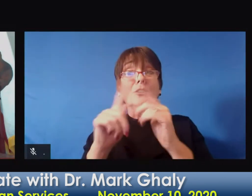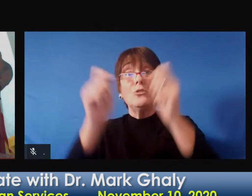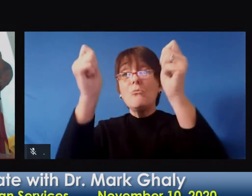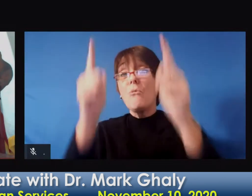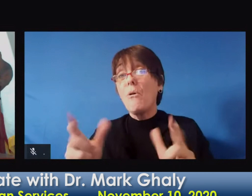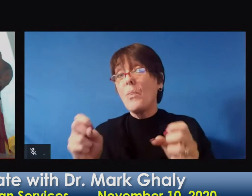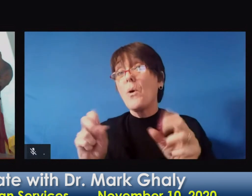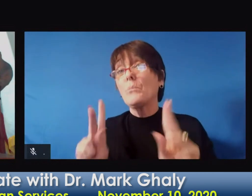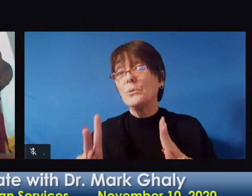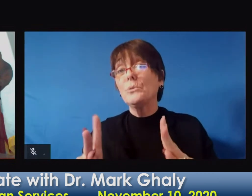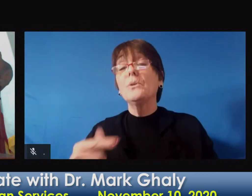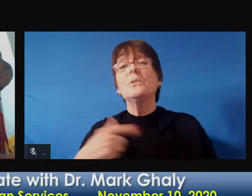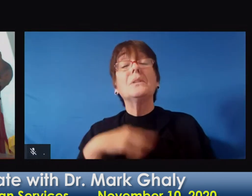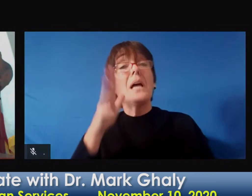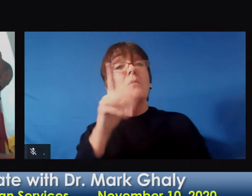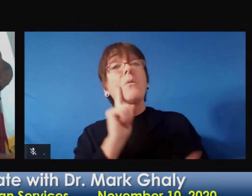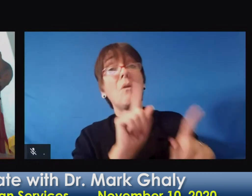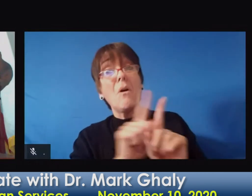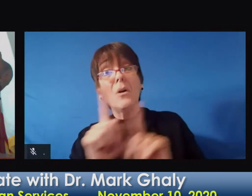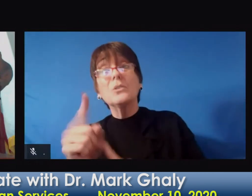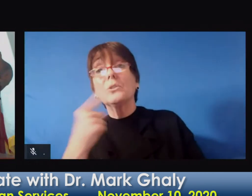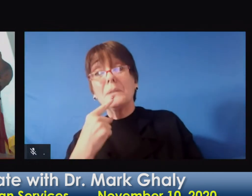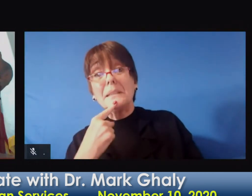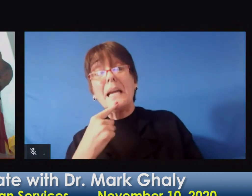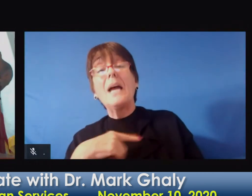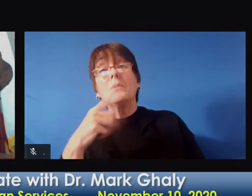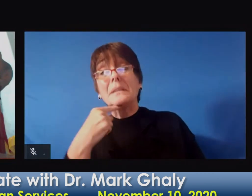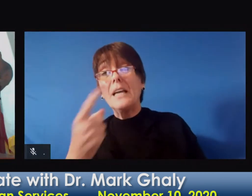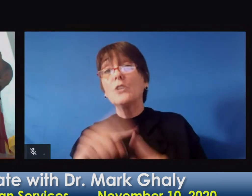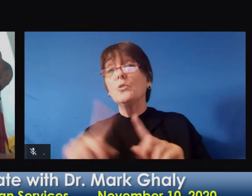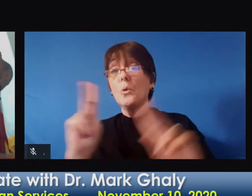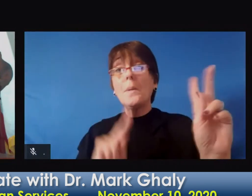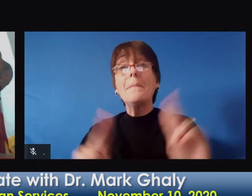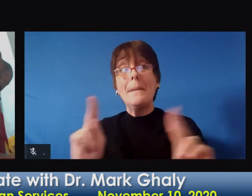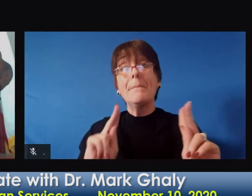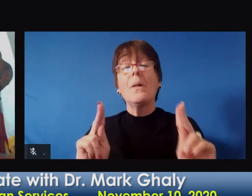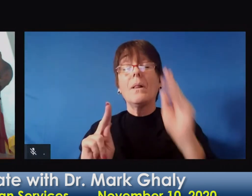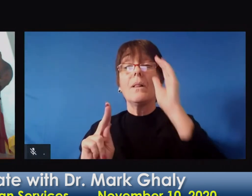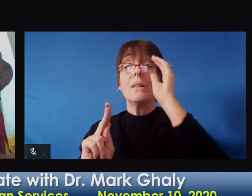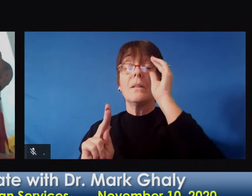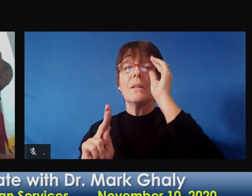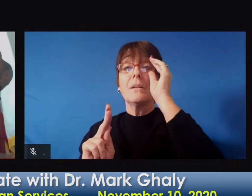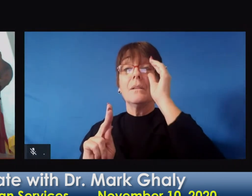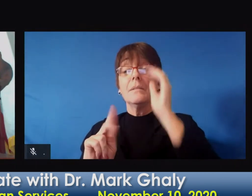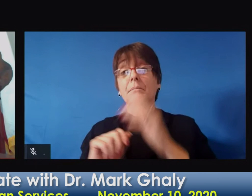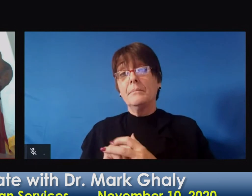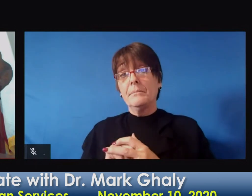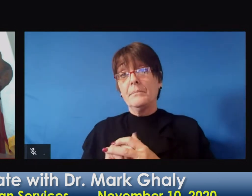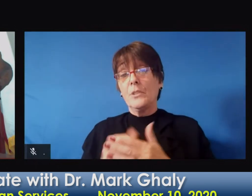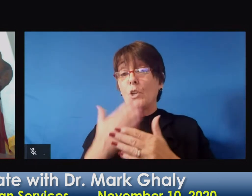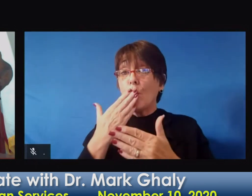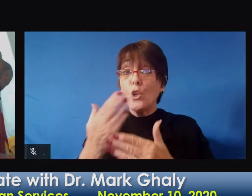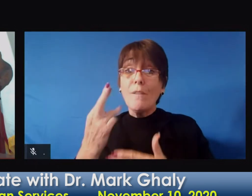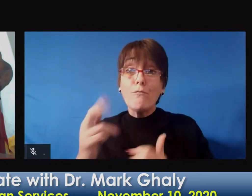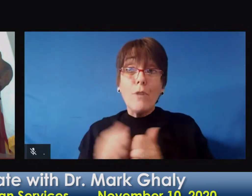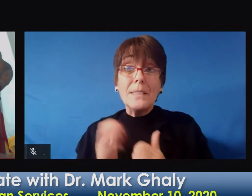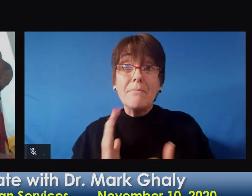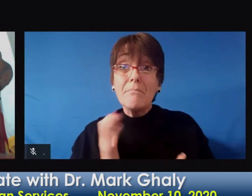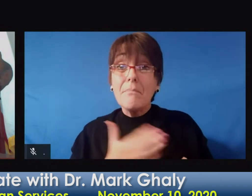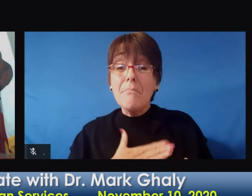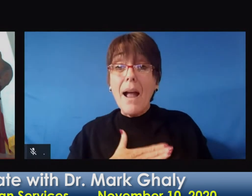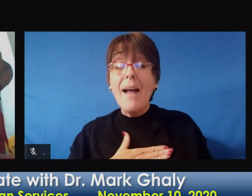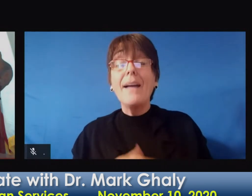And I will say, and say it to people who are close friends of mine, others